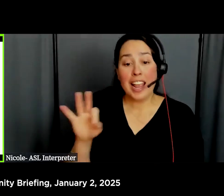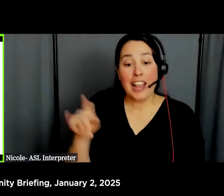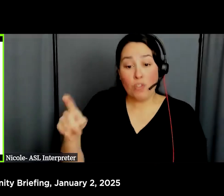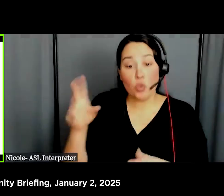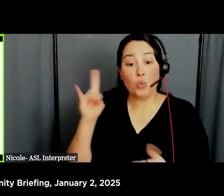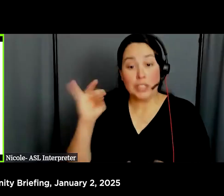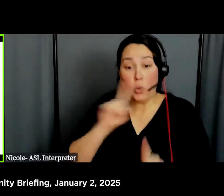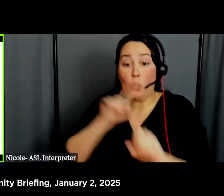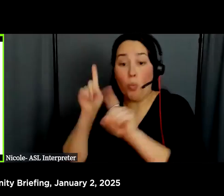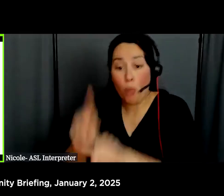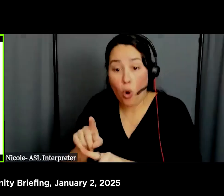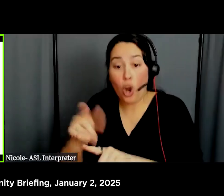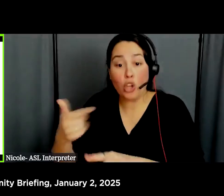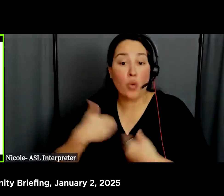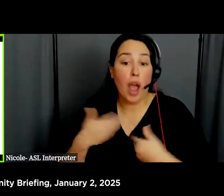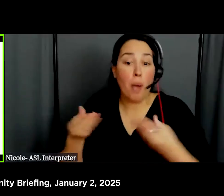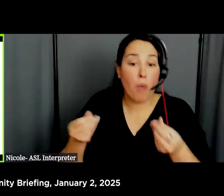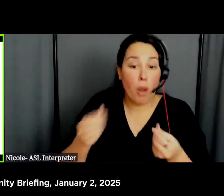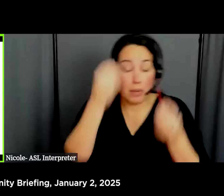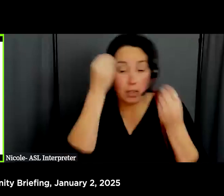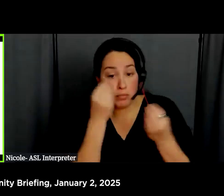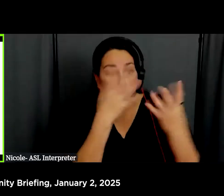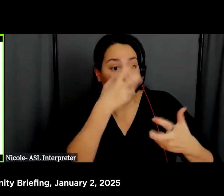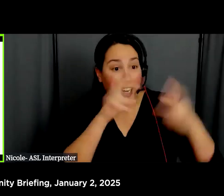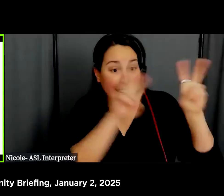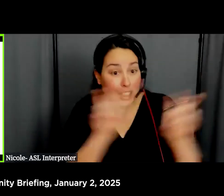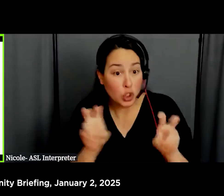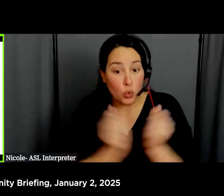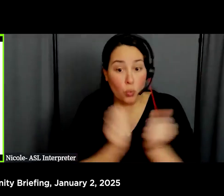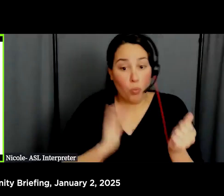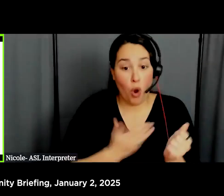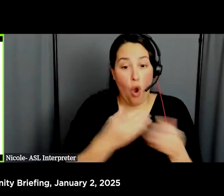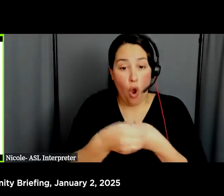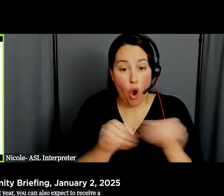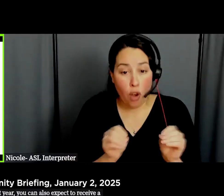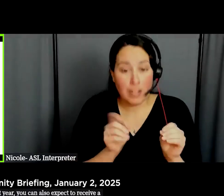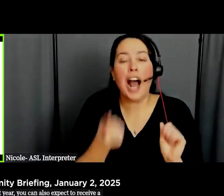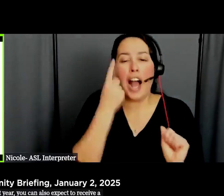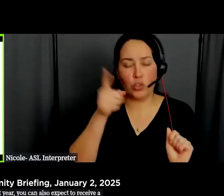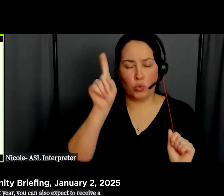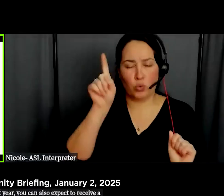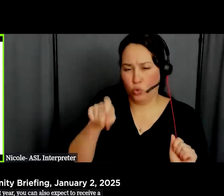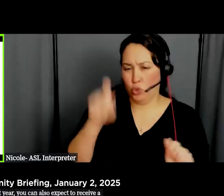permits in the past year, you can also expect to receive a notice of value during that time.